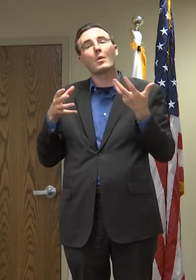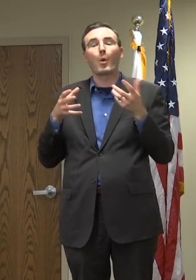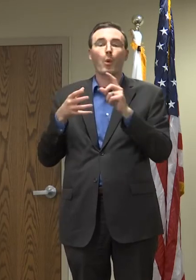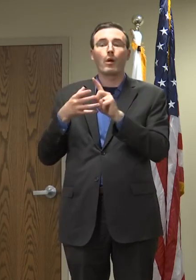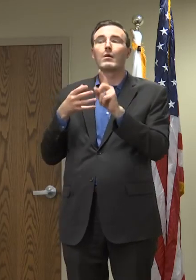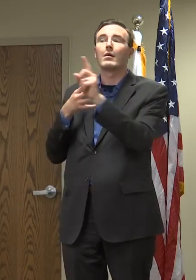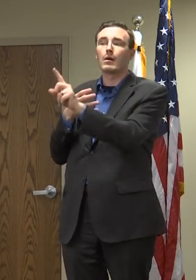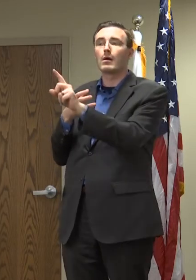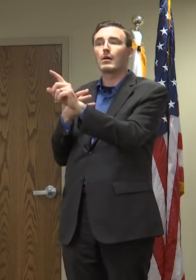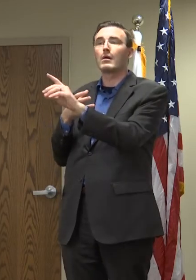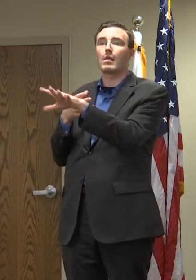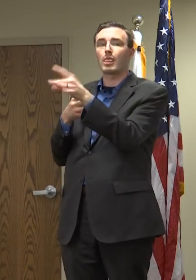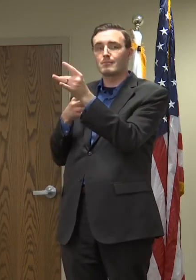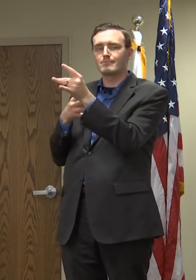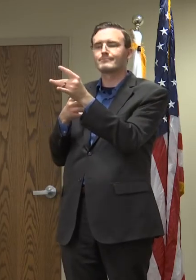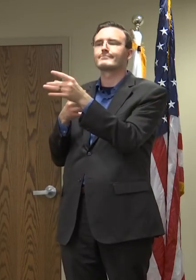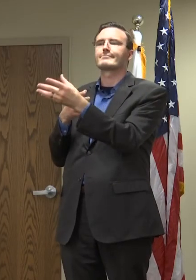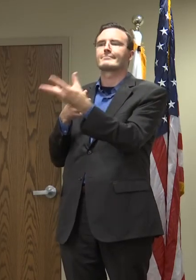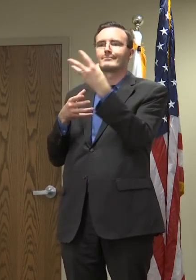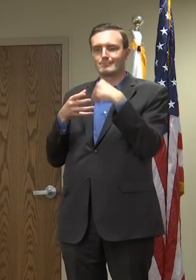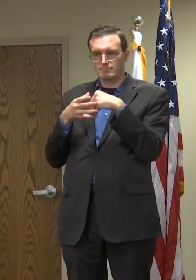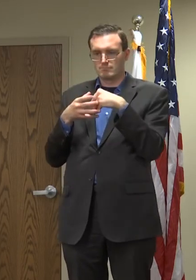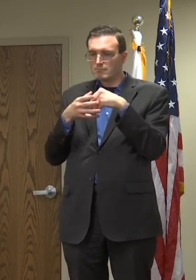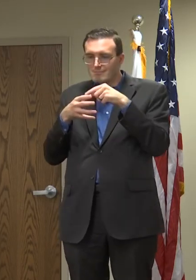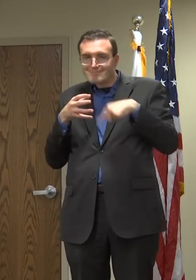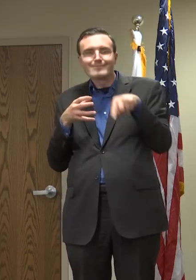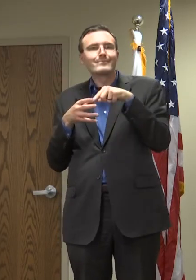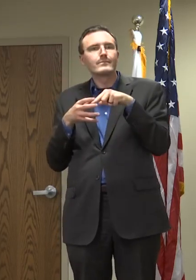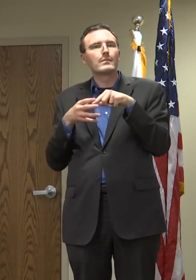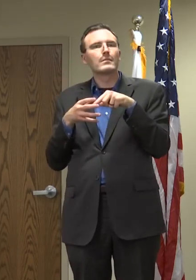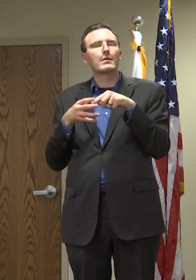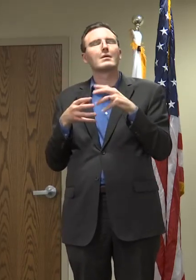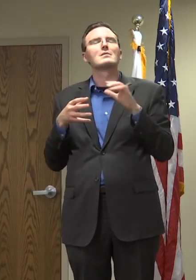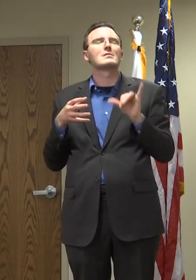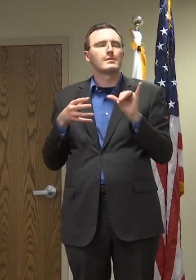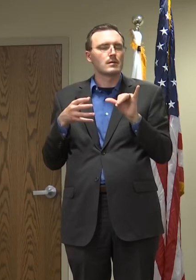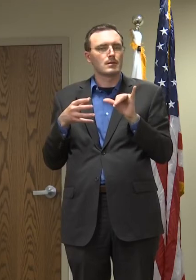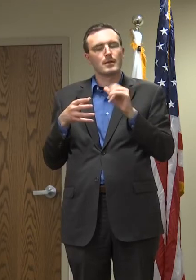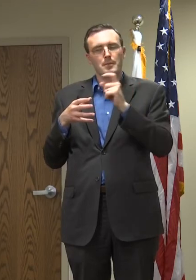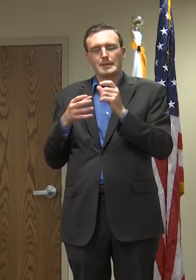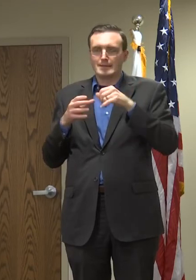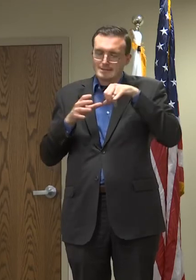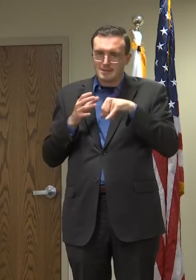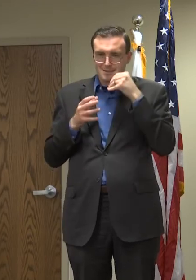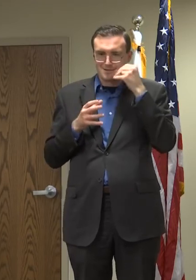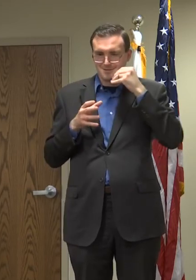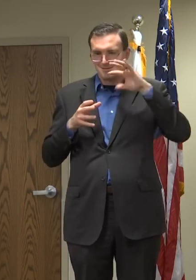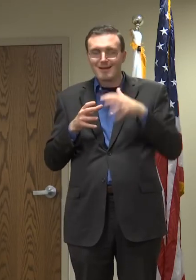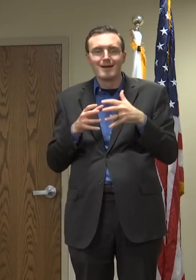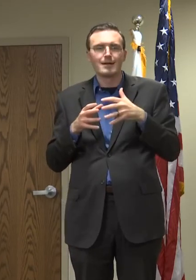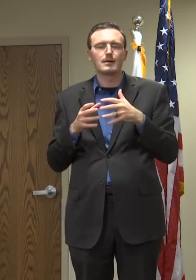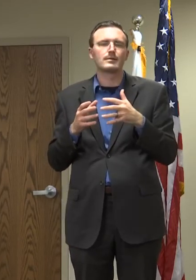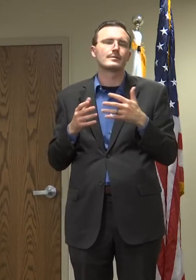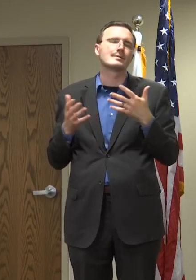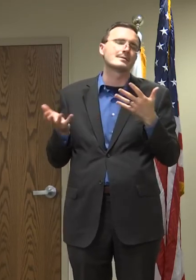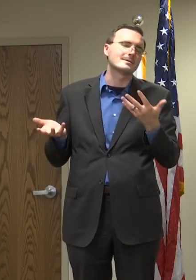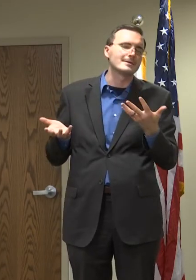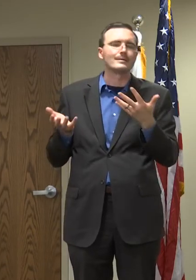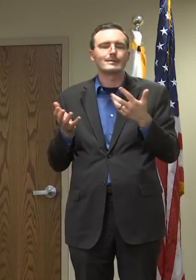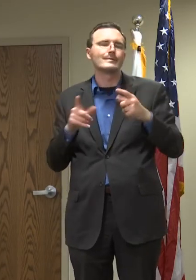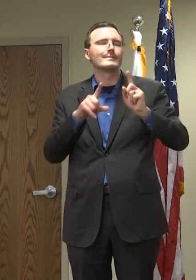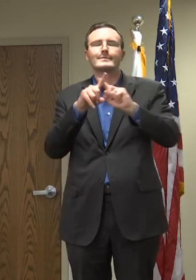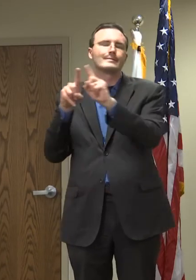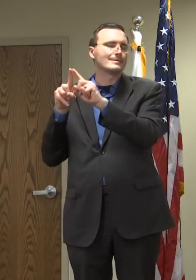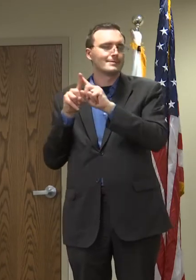will be guidelines that drive, in each school will be having its plan, but I know that the commitment from the regional